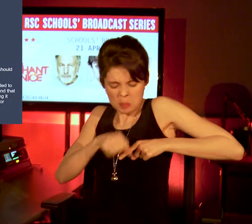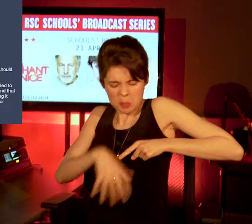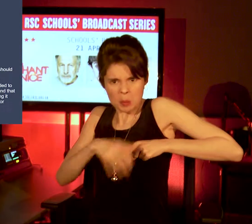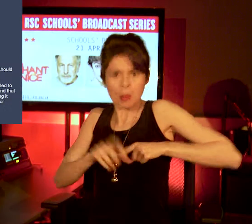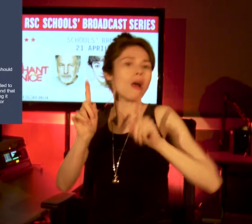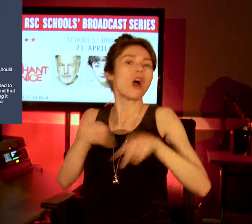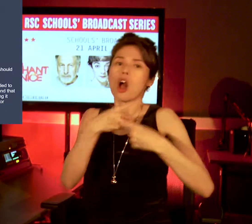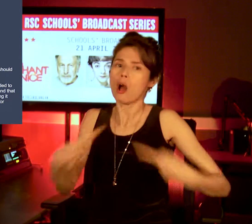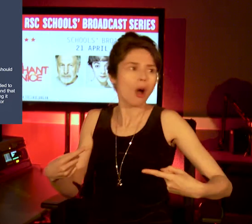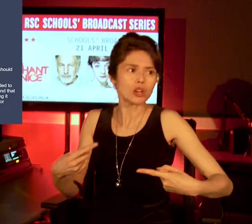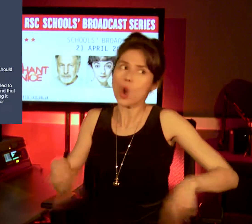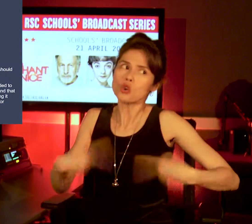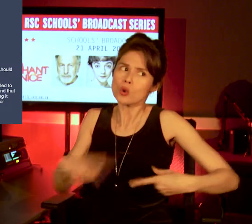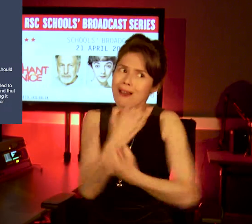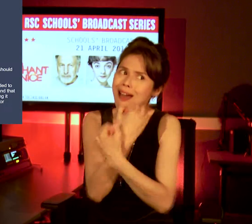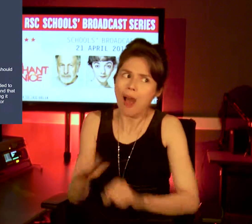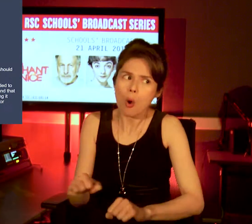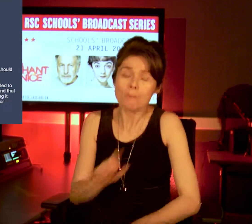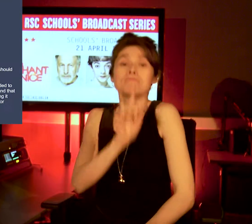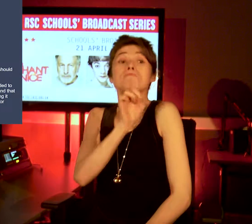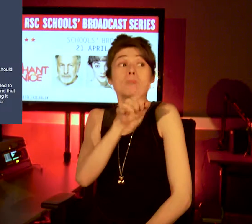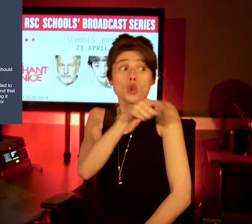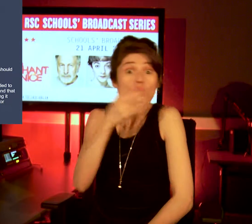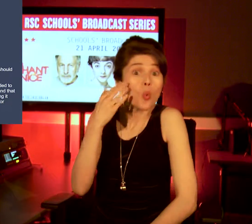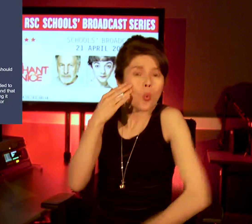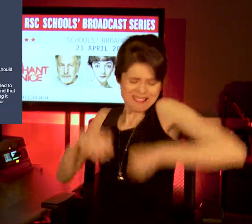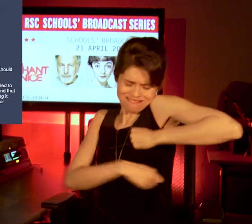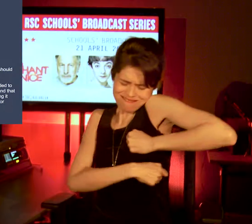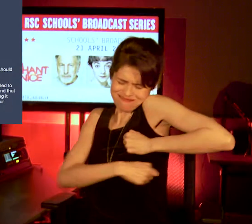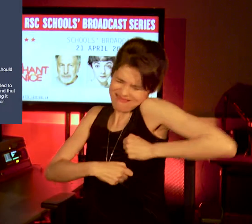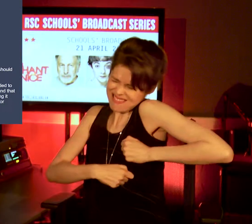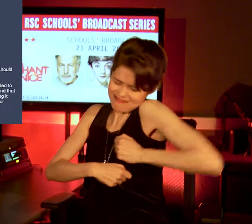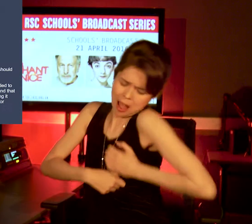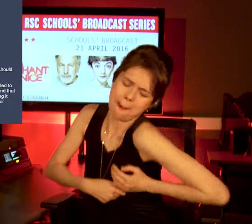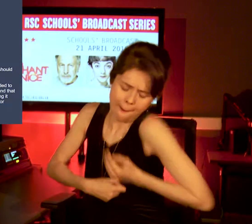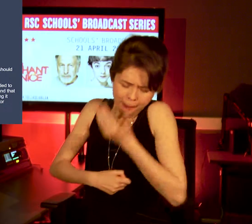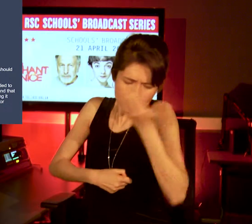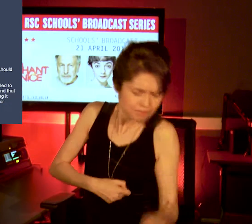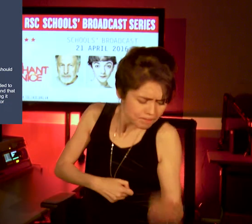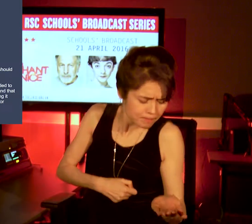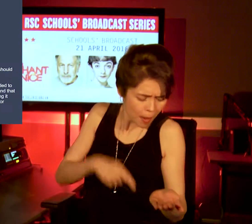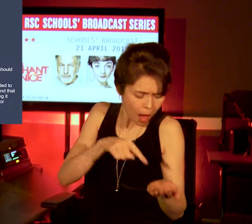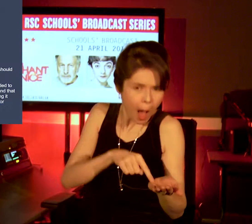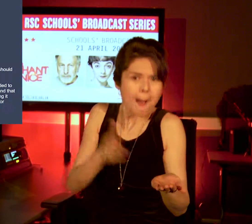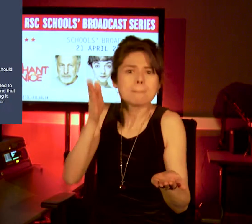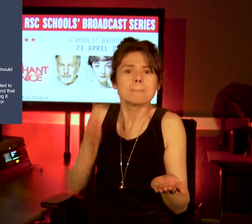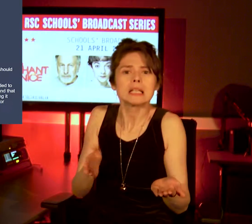to spill a drop of Antonio's blood, and that he can only take